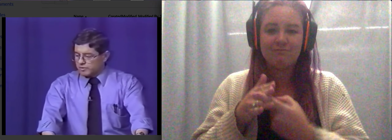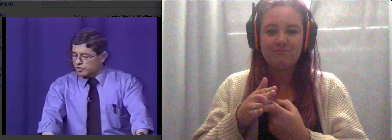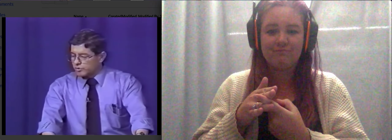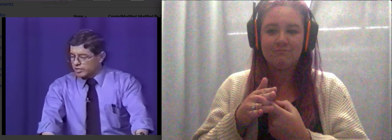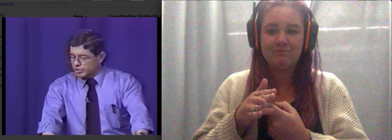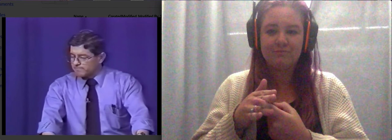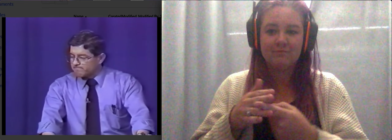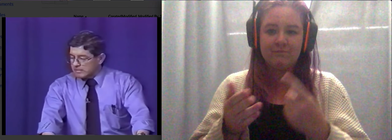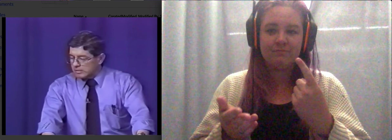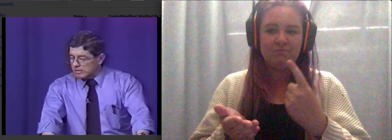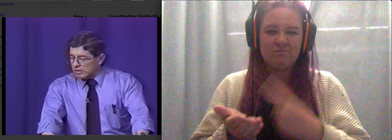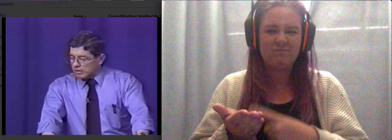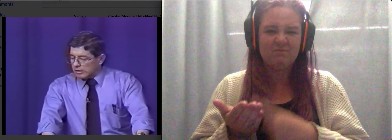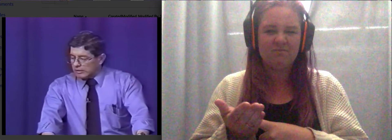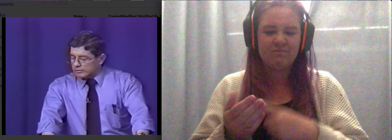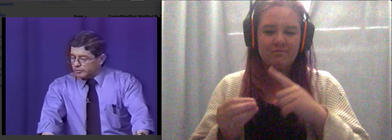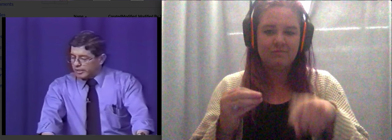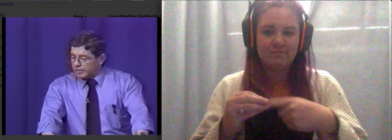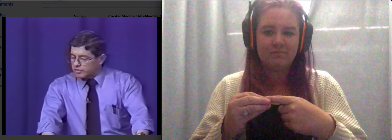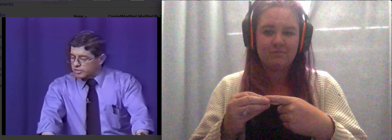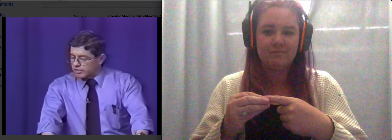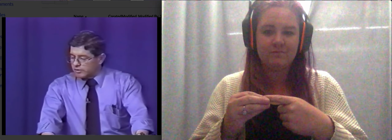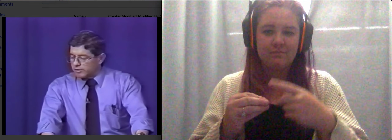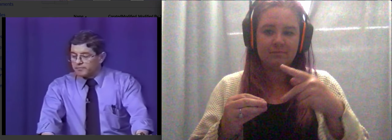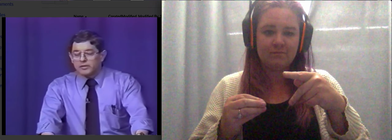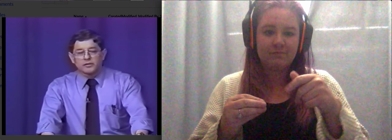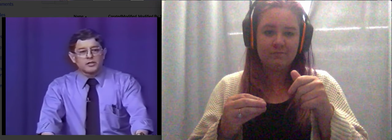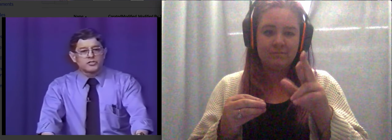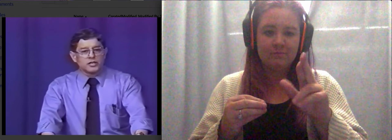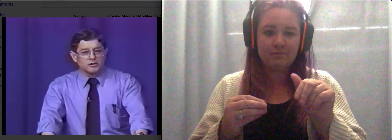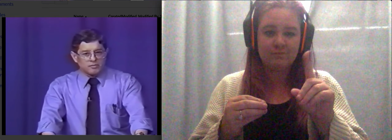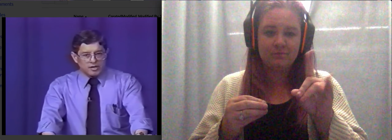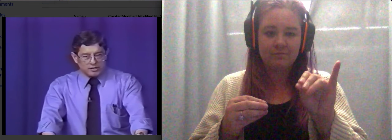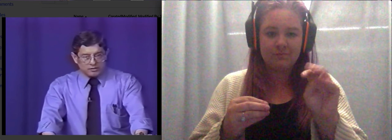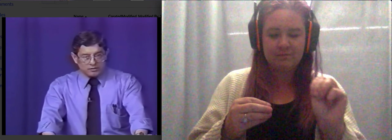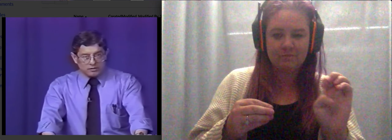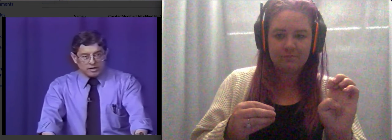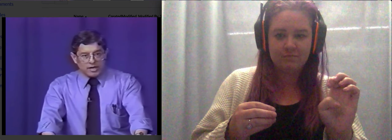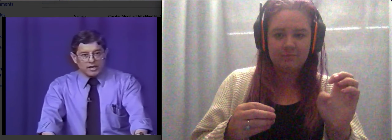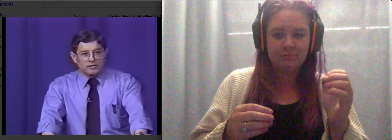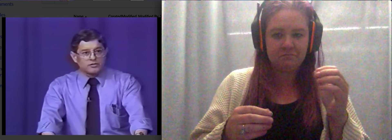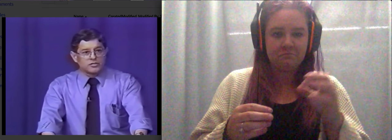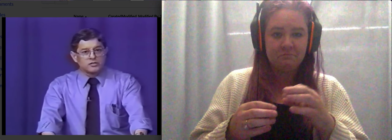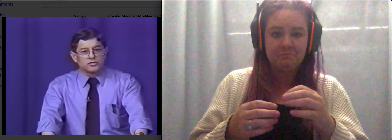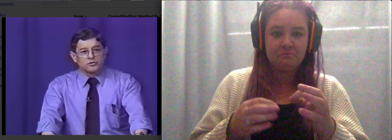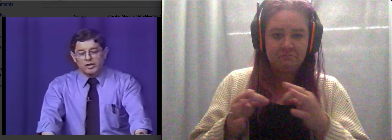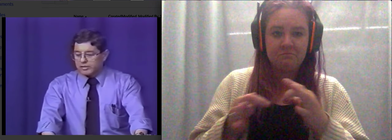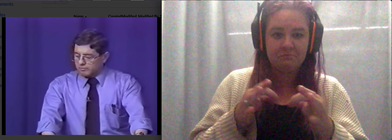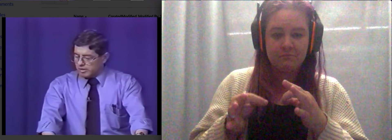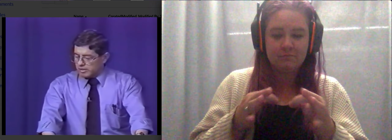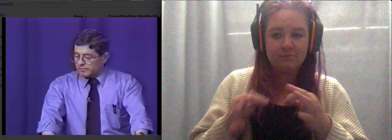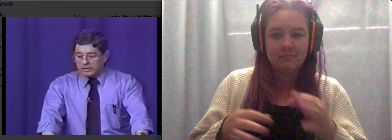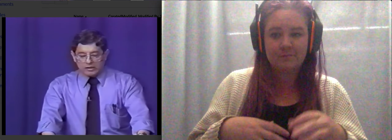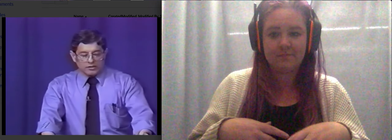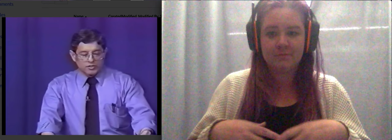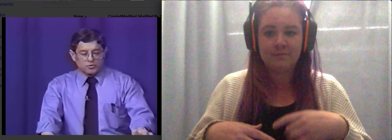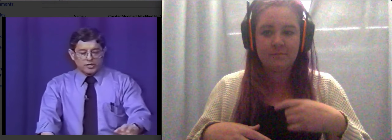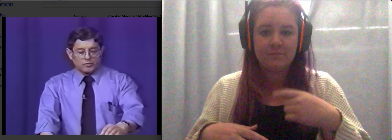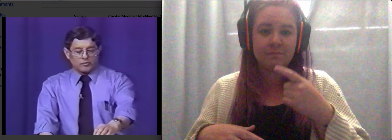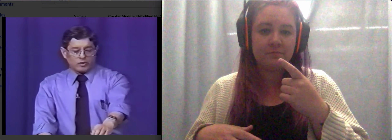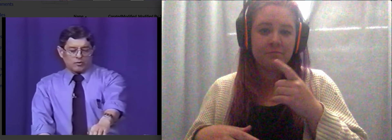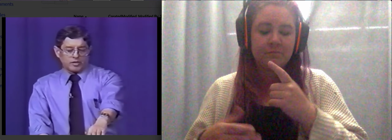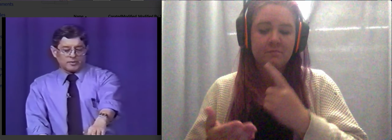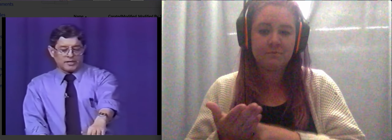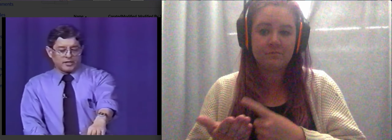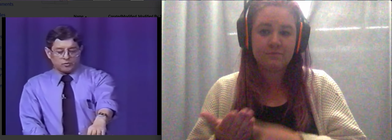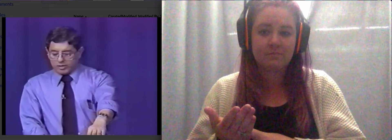instruction. We had considered the incidental model and the skills direct model. This morning, I want to